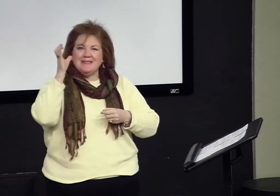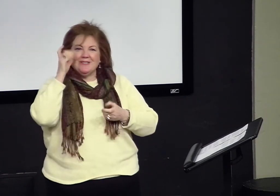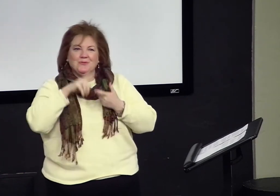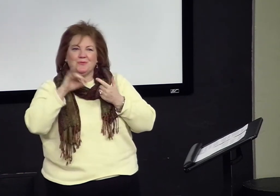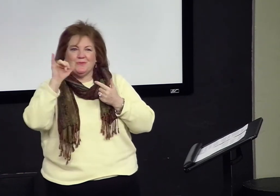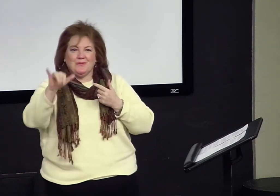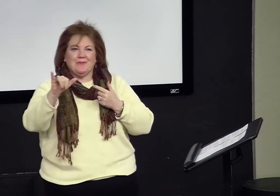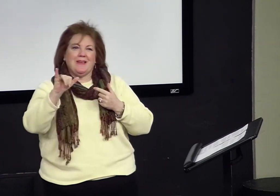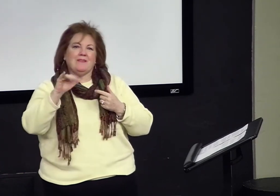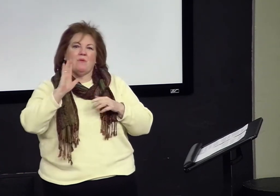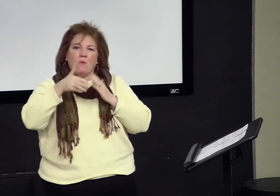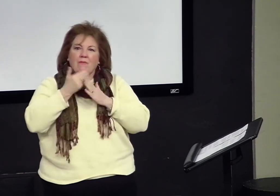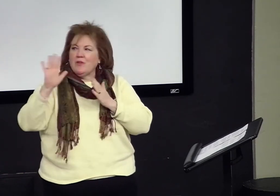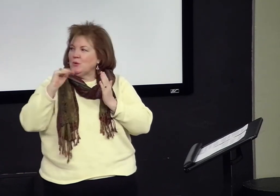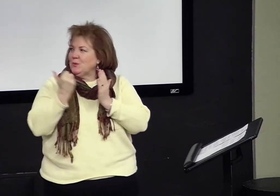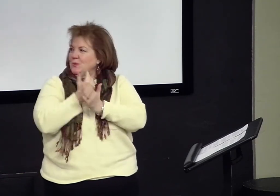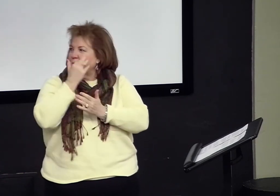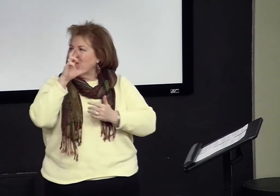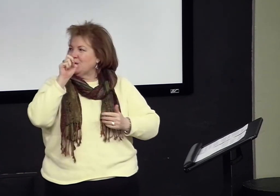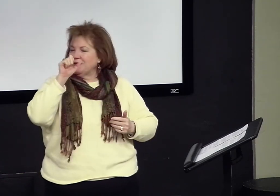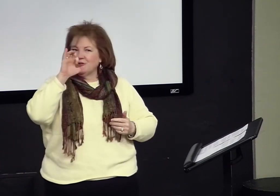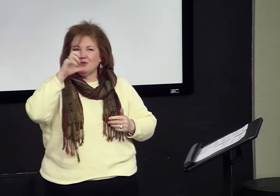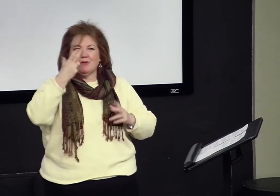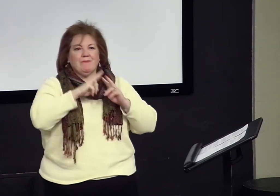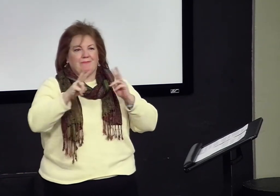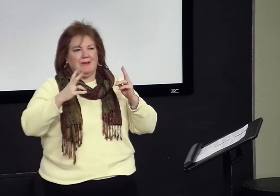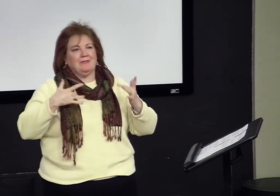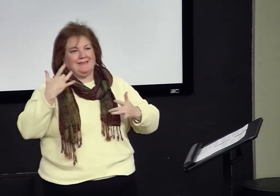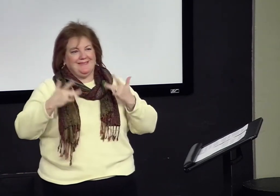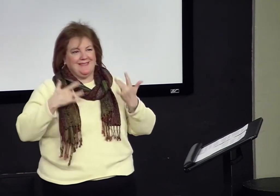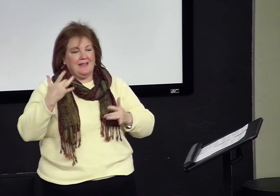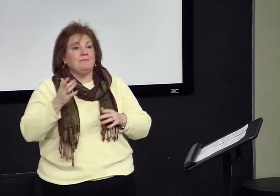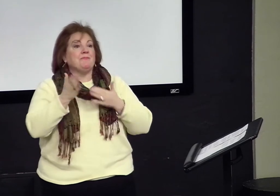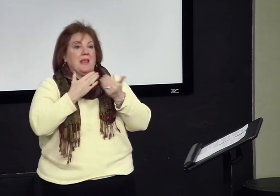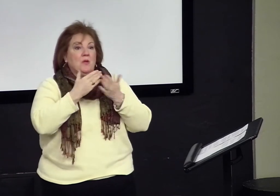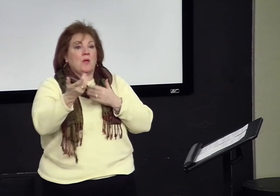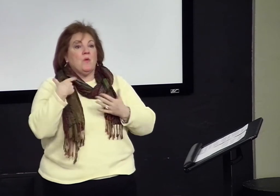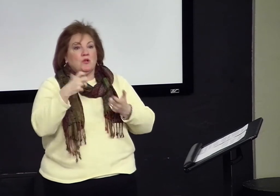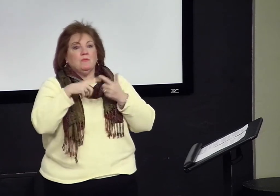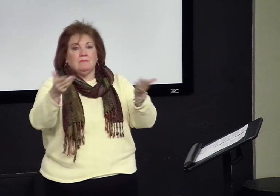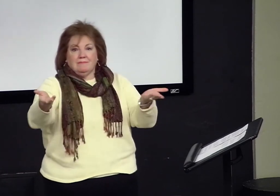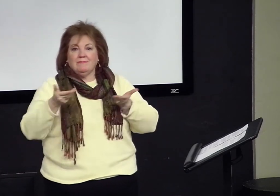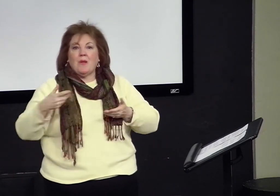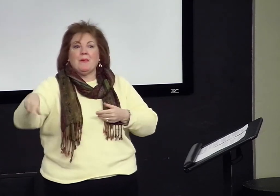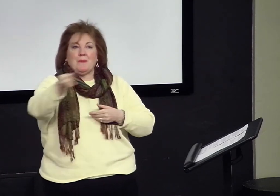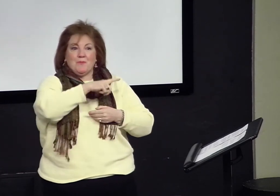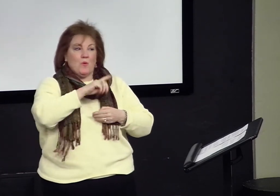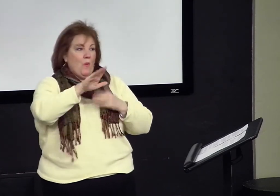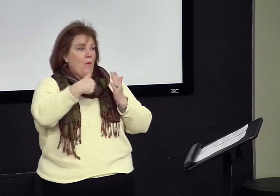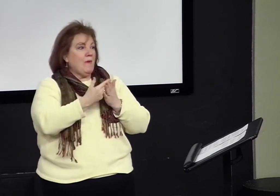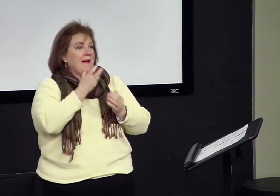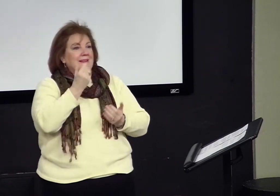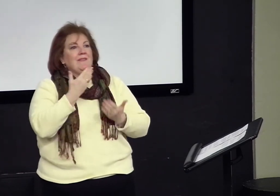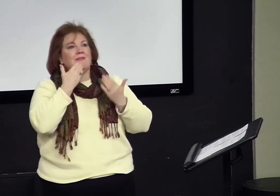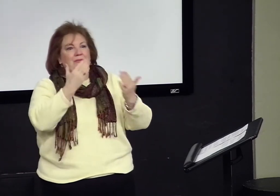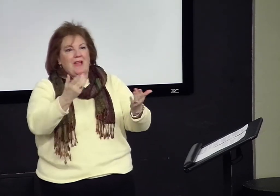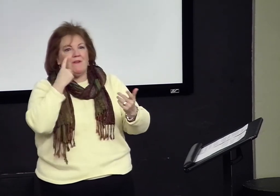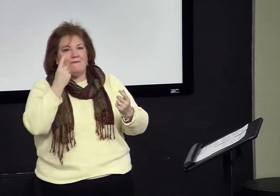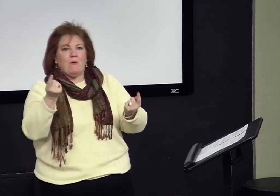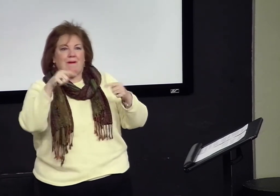have you all here listening to some of this new research that is very exciting and very new. And welcome to all of